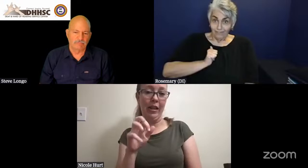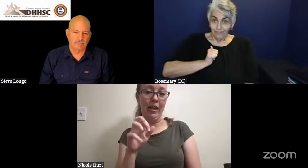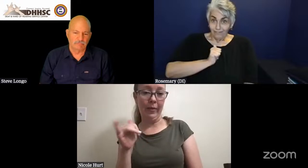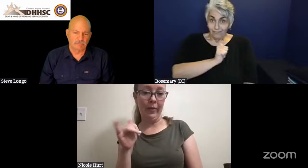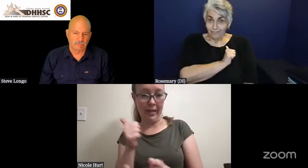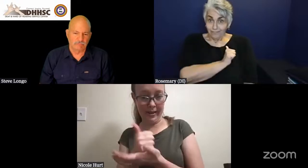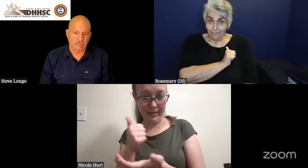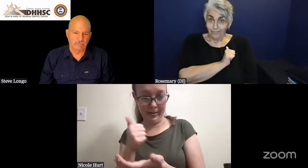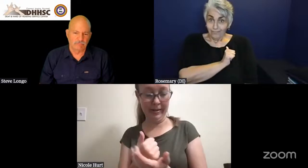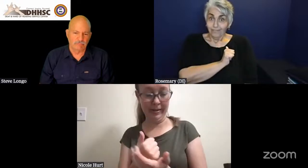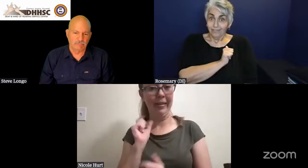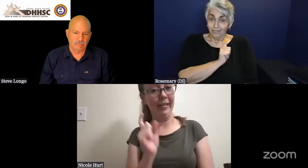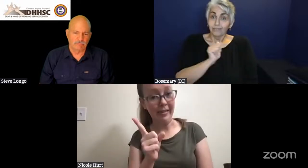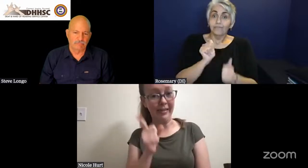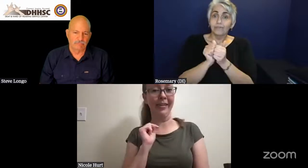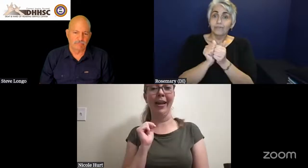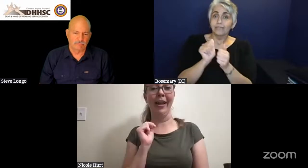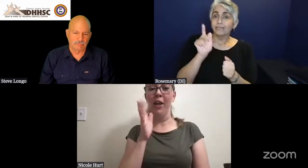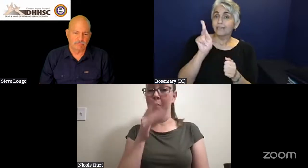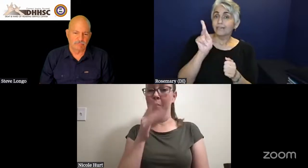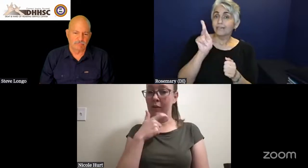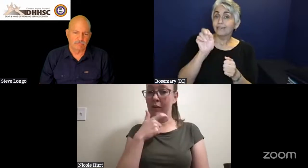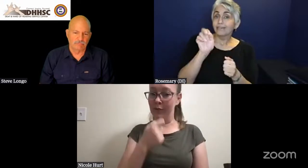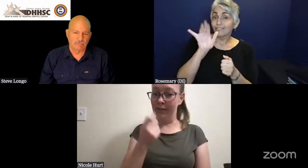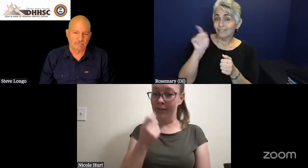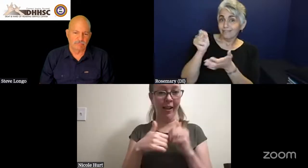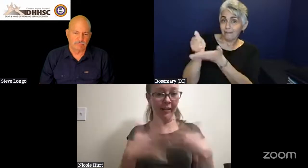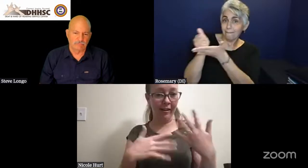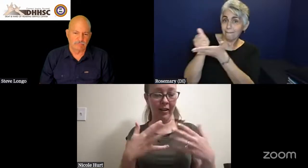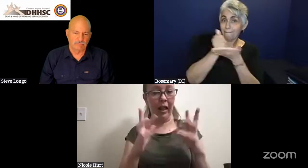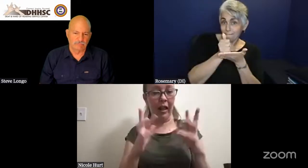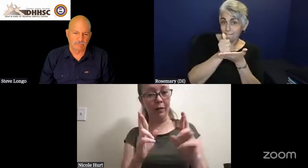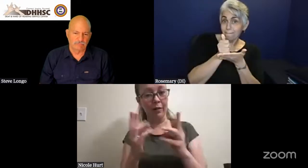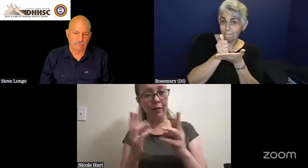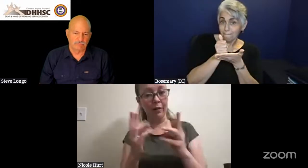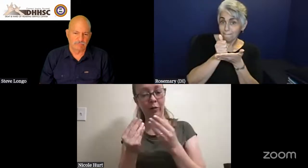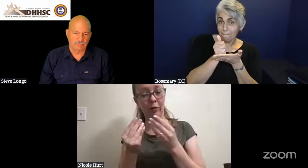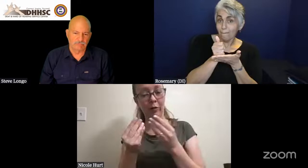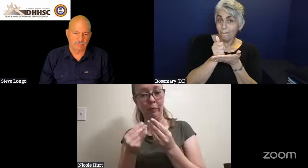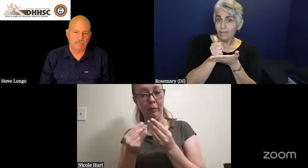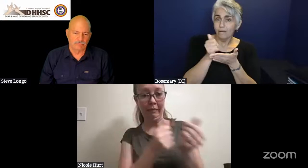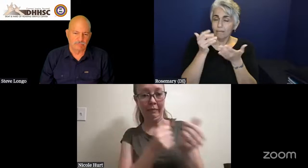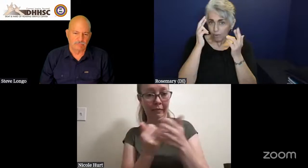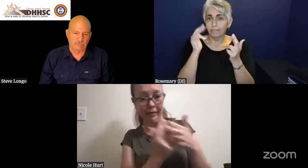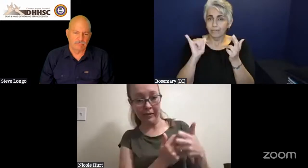this year, do we want the board to cook ourselves with Carrie's help?